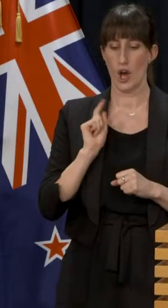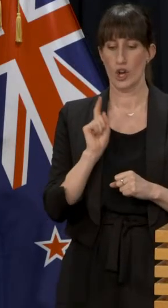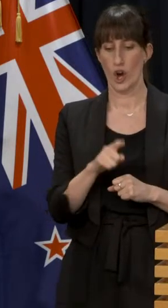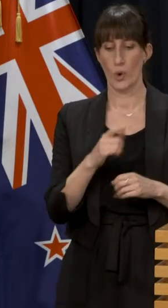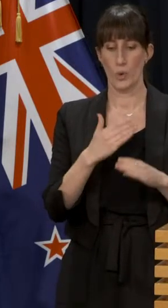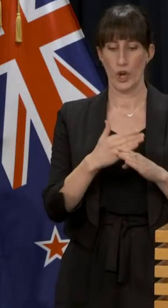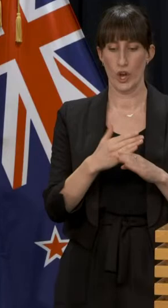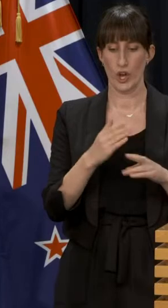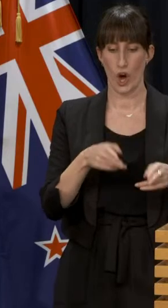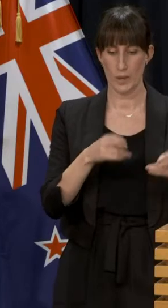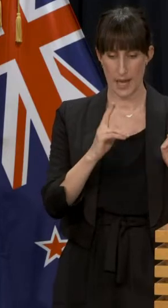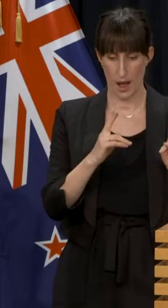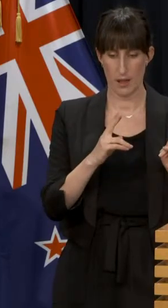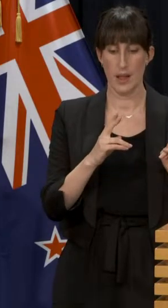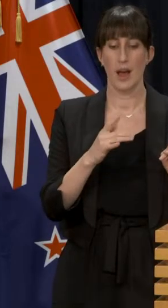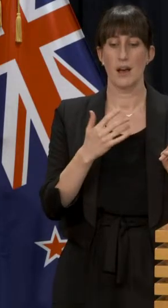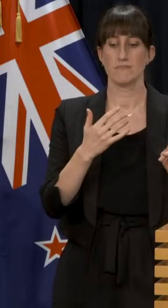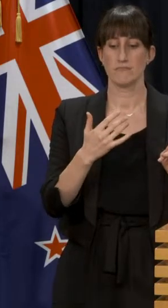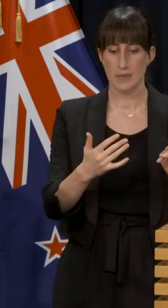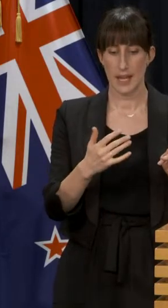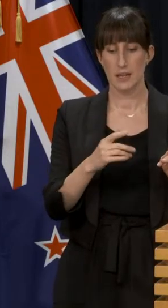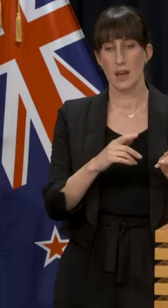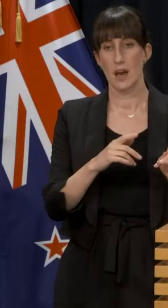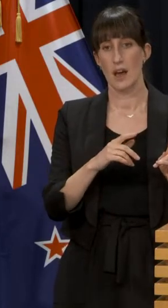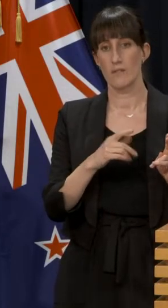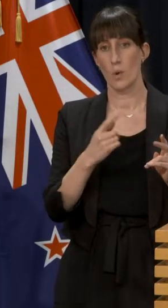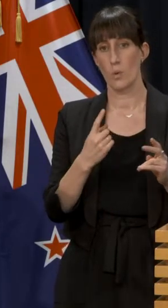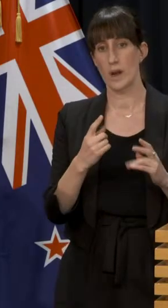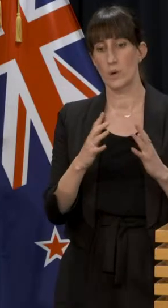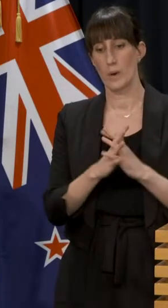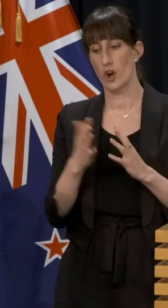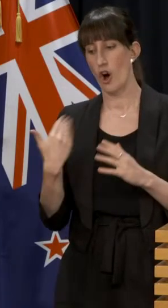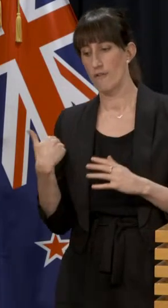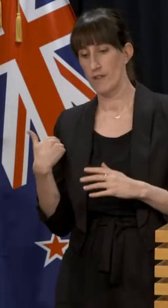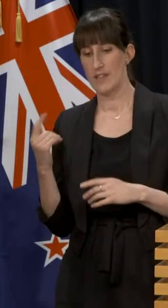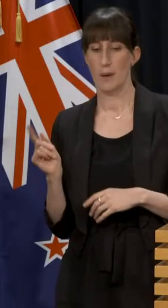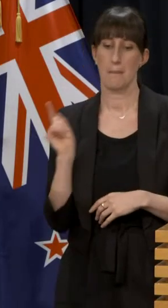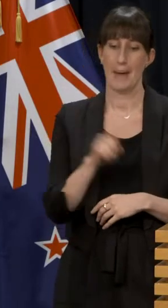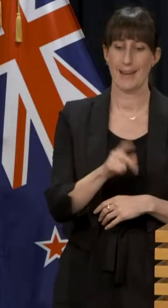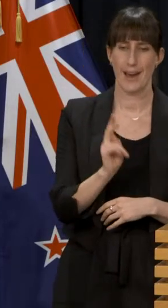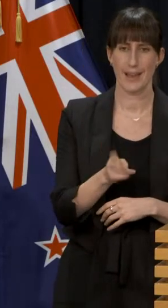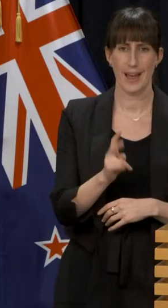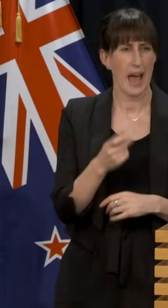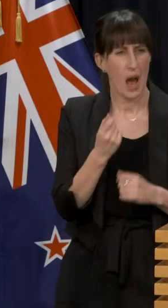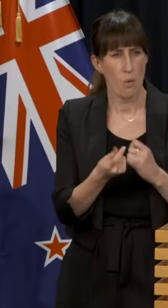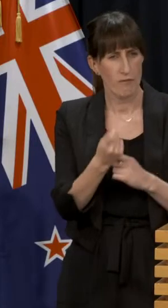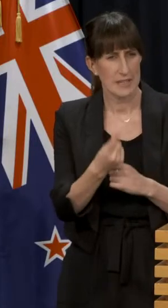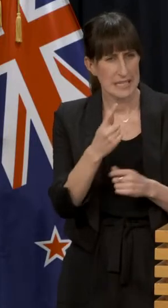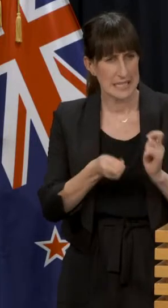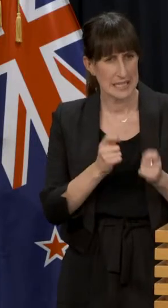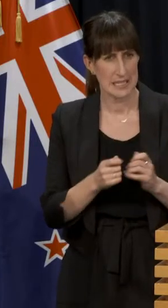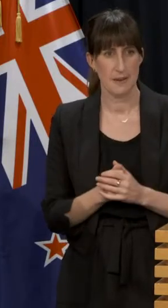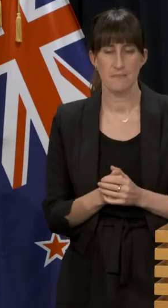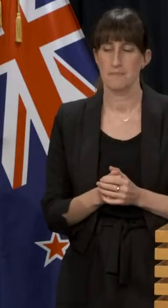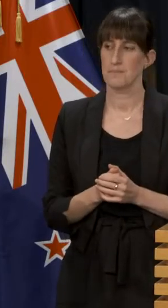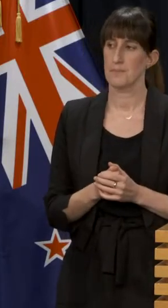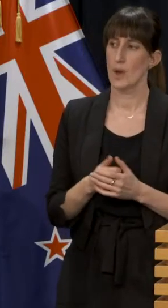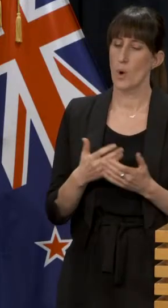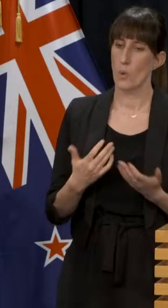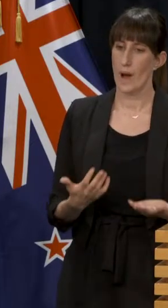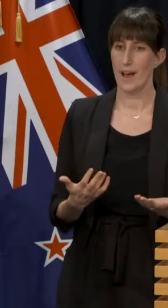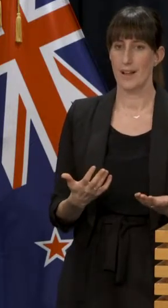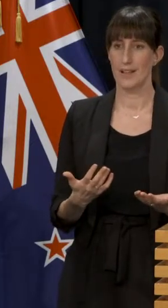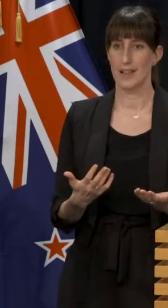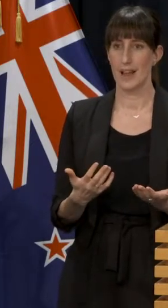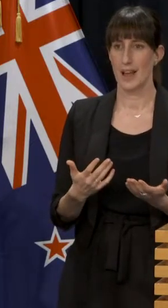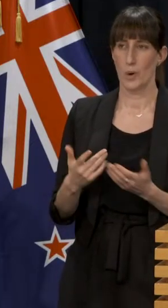I'm back again there the following Sunday, how frequently do I get checked? We've sought some specific advice on this, and everyone's finding